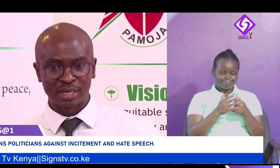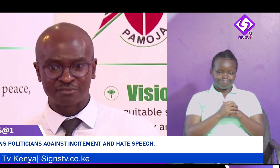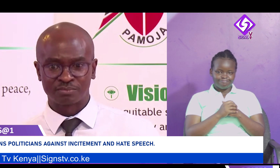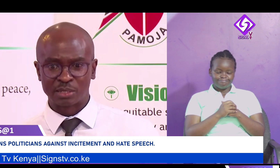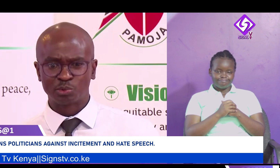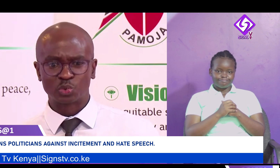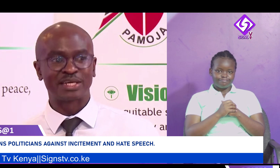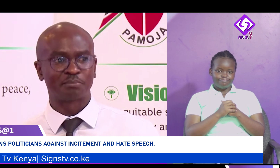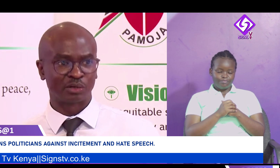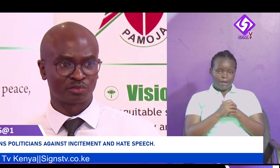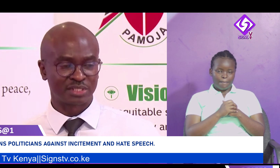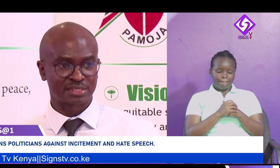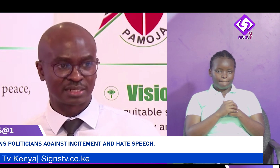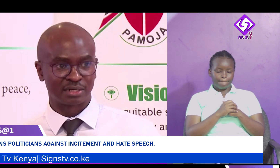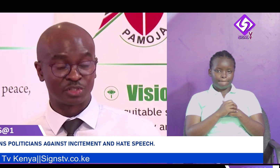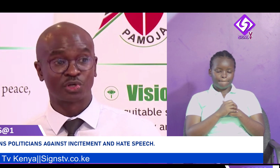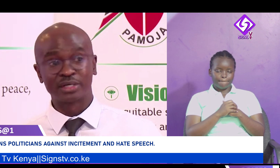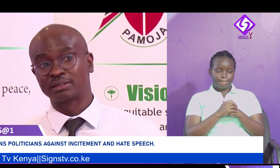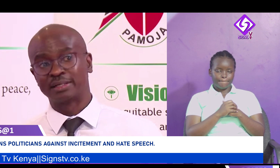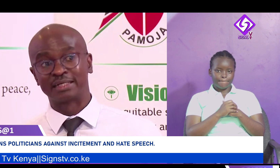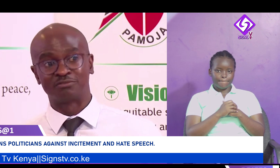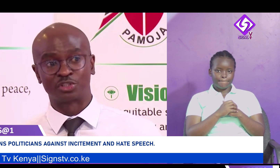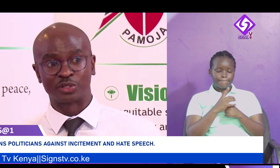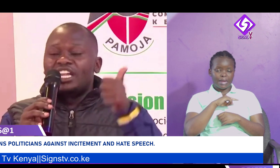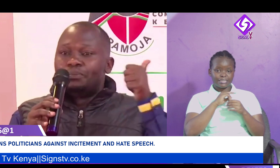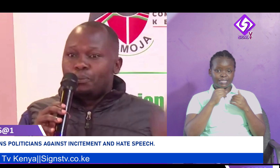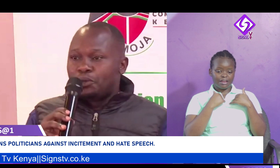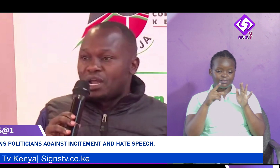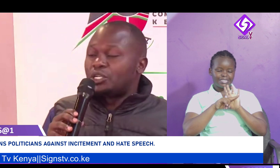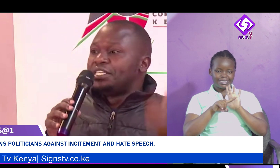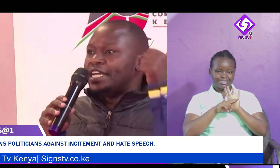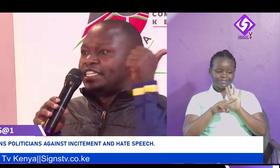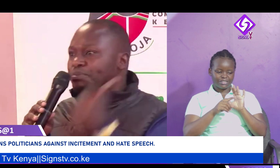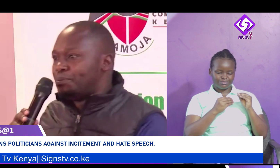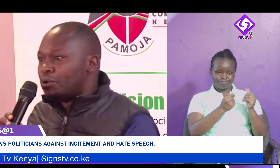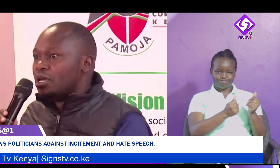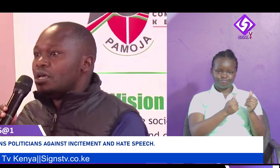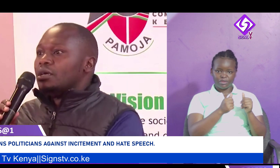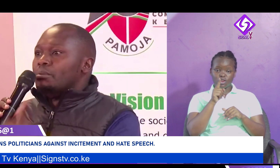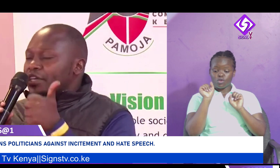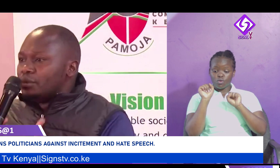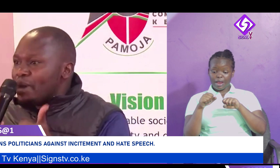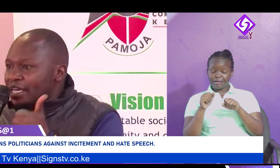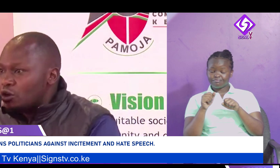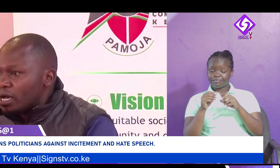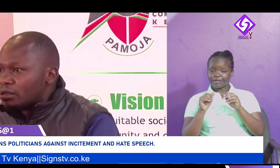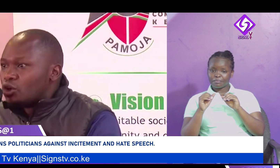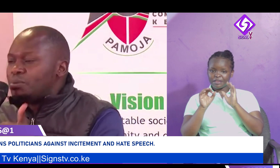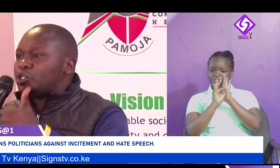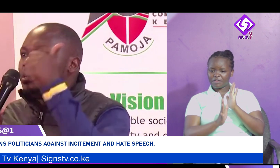we'll be able to tame a lot of this rhetoric, negative rhetoric. You can be popular, but you're inciting people. Those people should